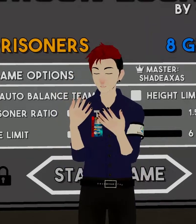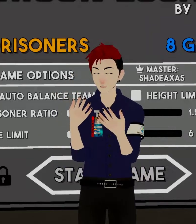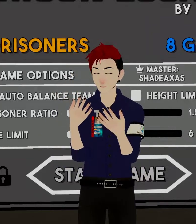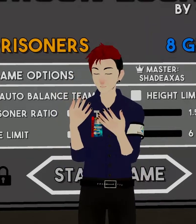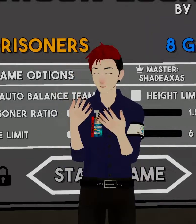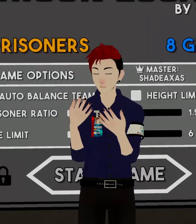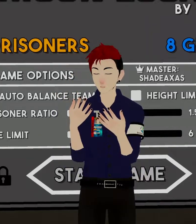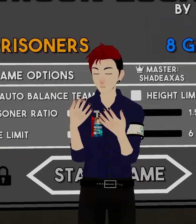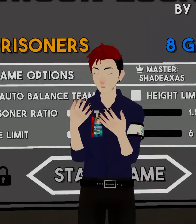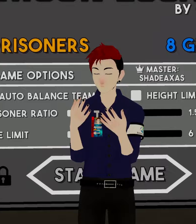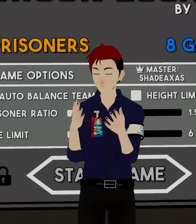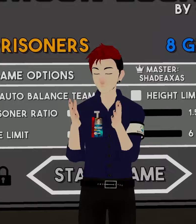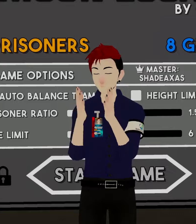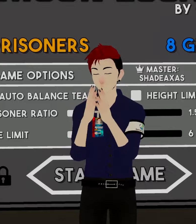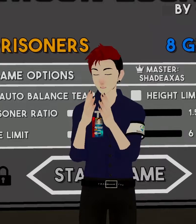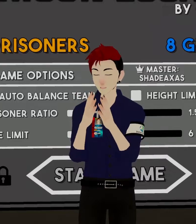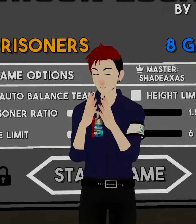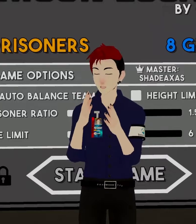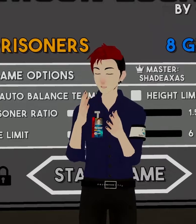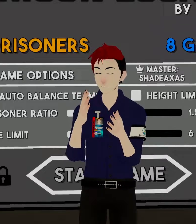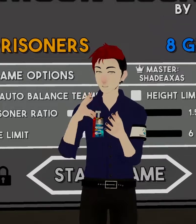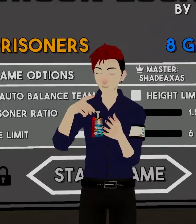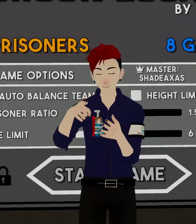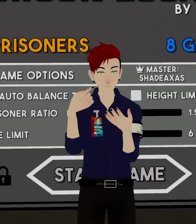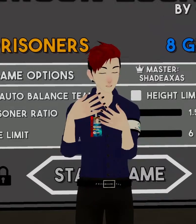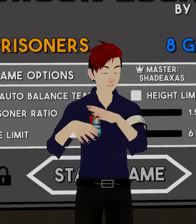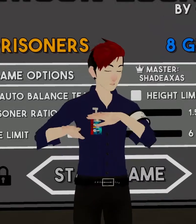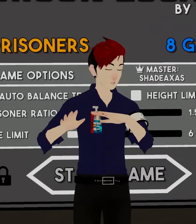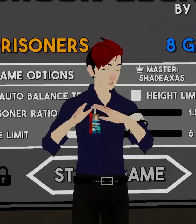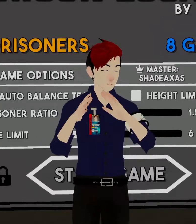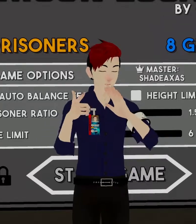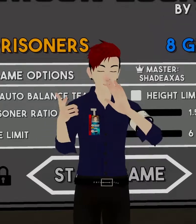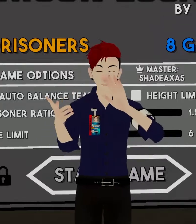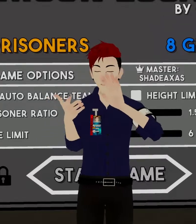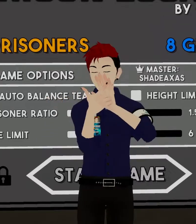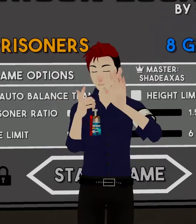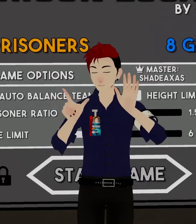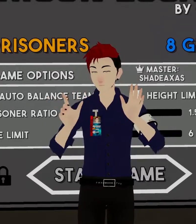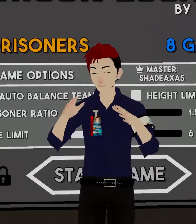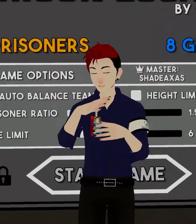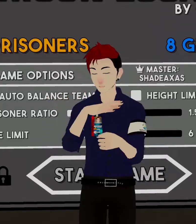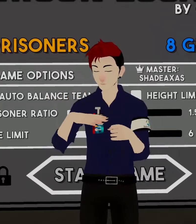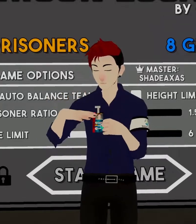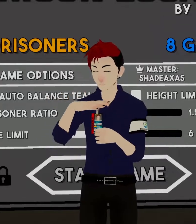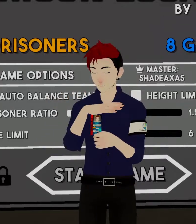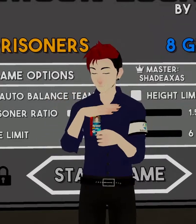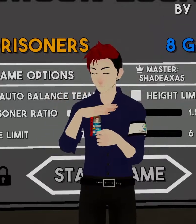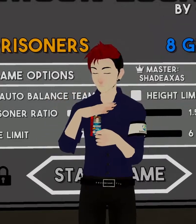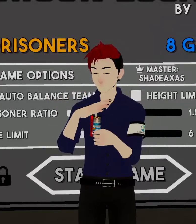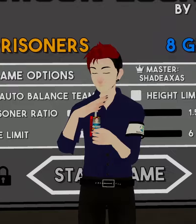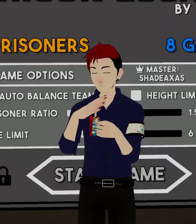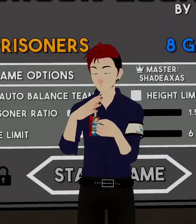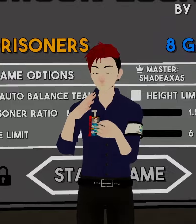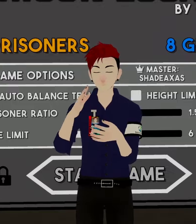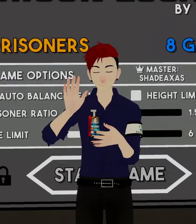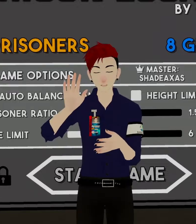thing you can ask is like, have you gone into any forbidden areas?